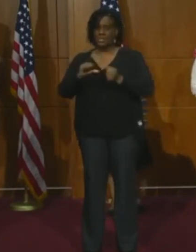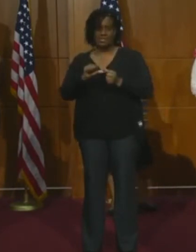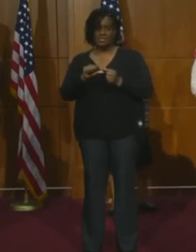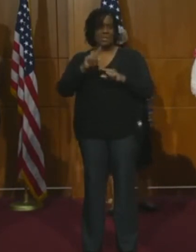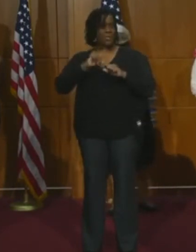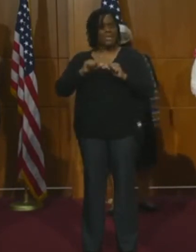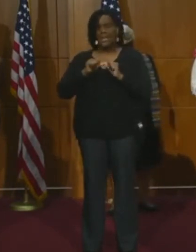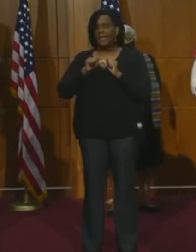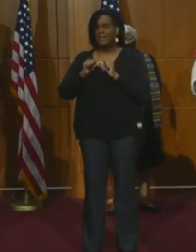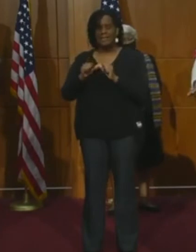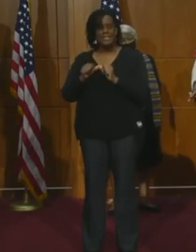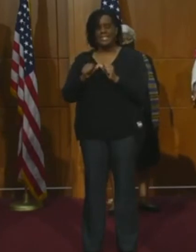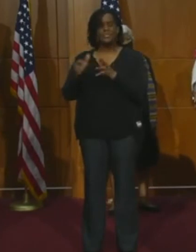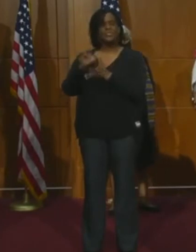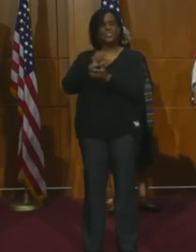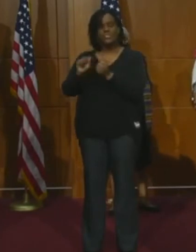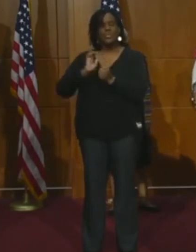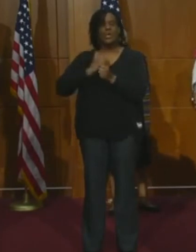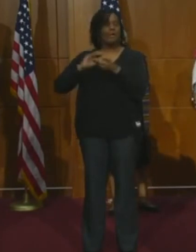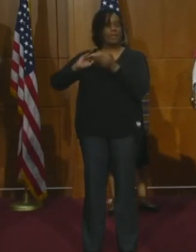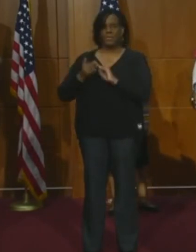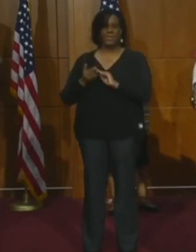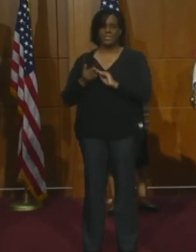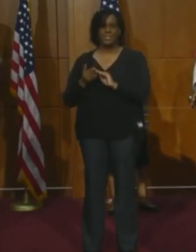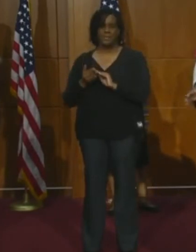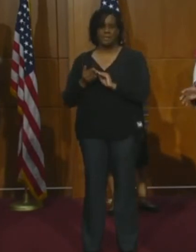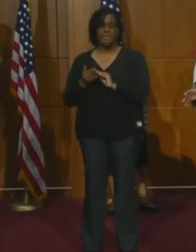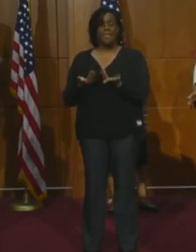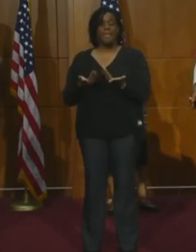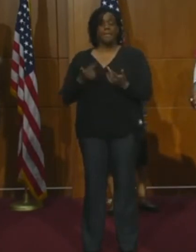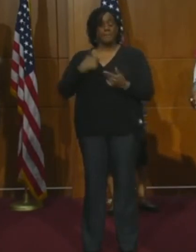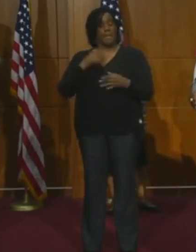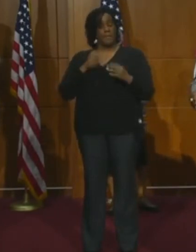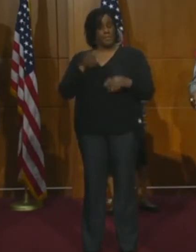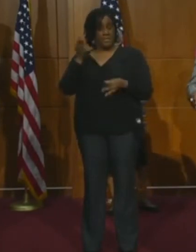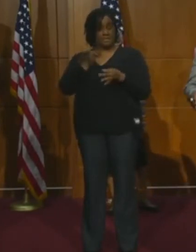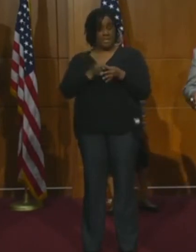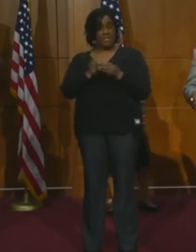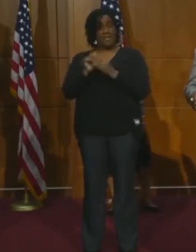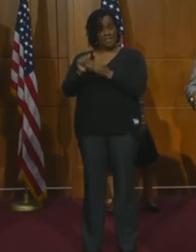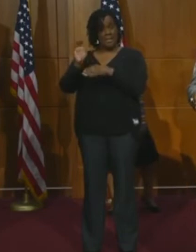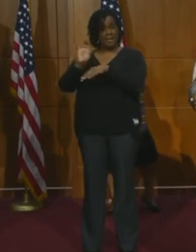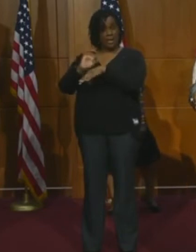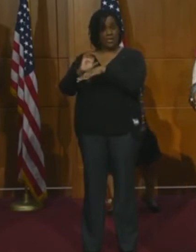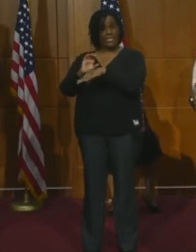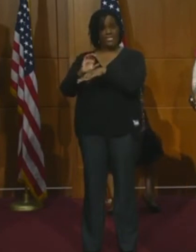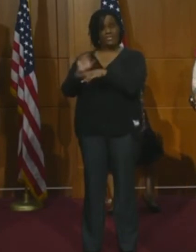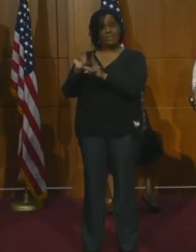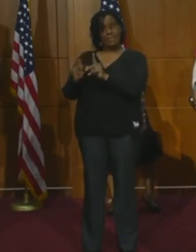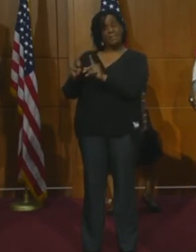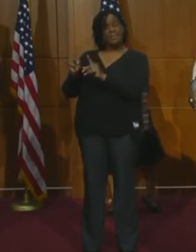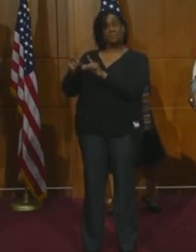We cannot continue to destroy our communities. As a person of faith and a leader of a congregation of people of